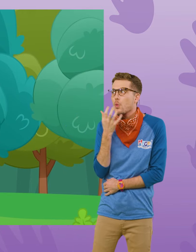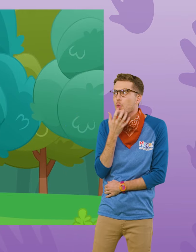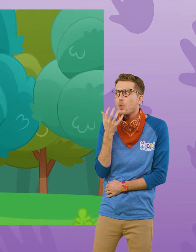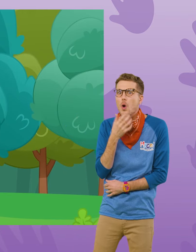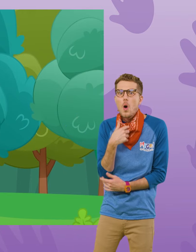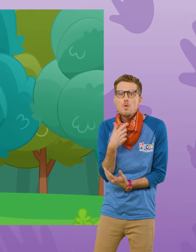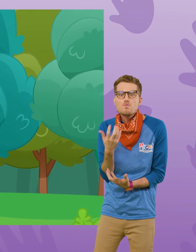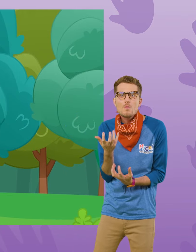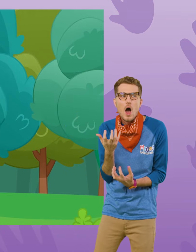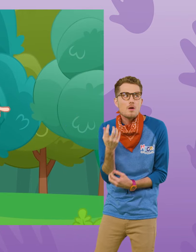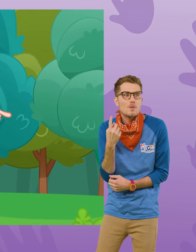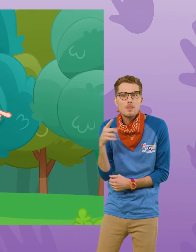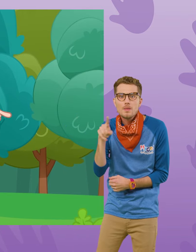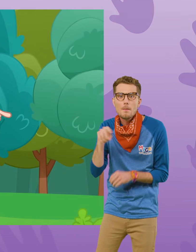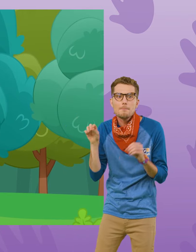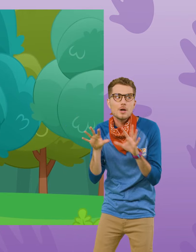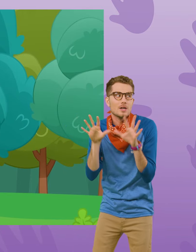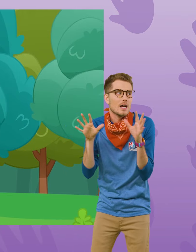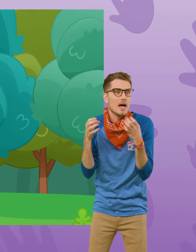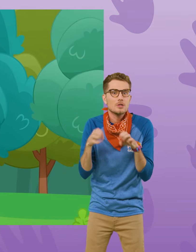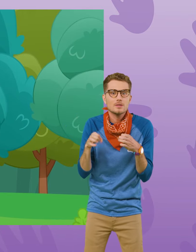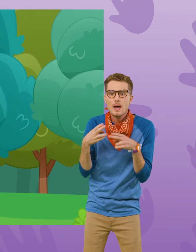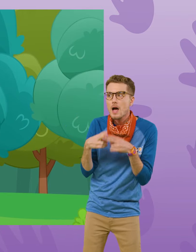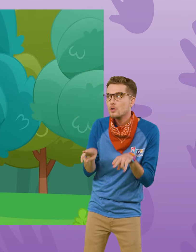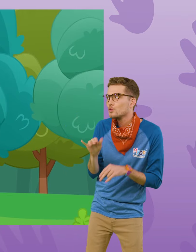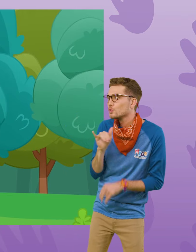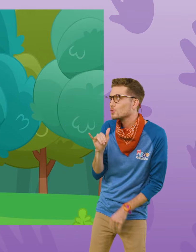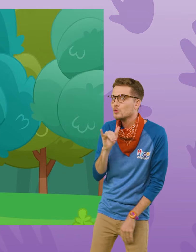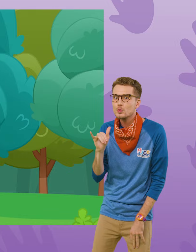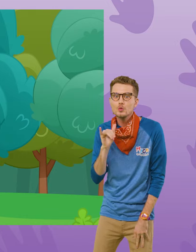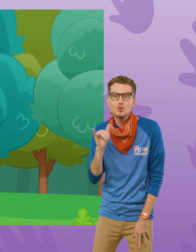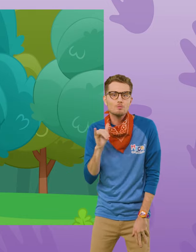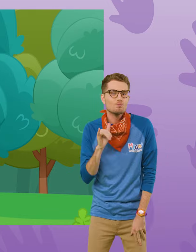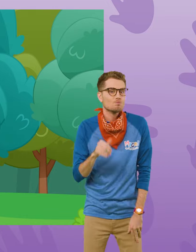Ooh, I want one of those magic Easter eggs, too.